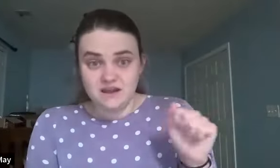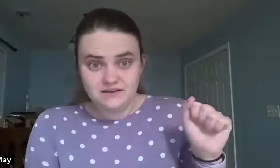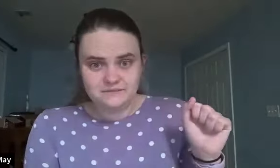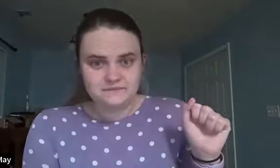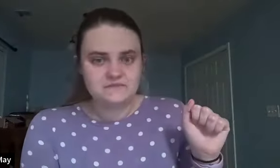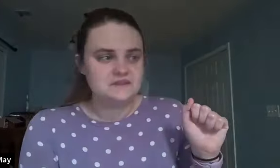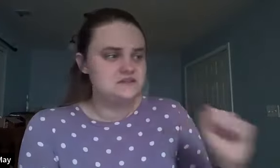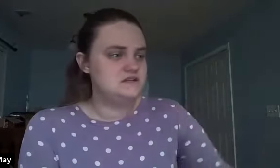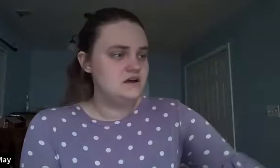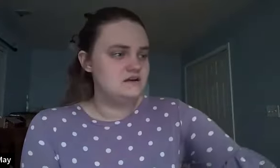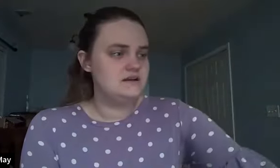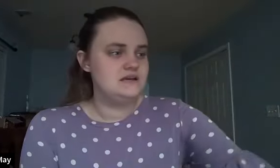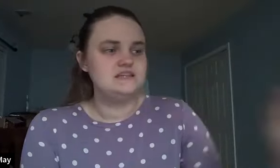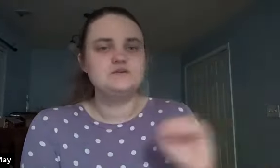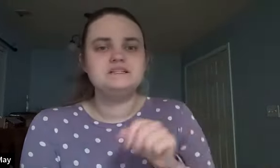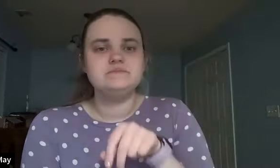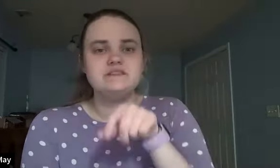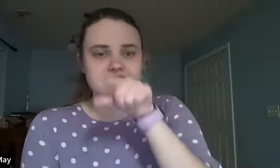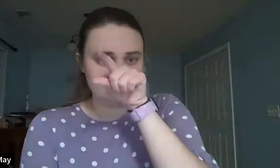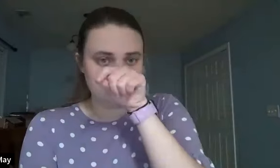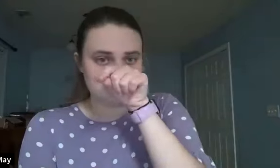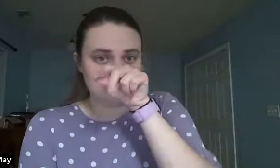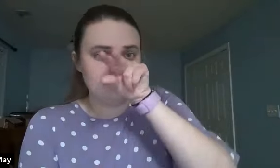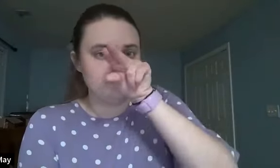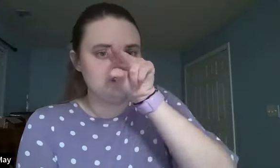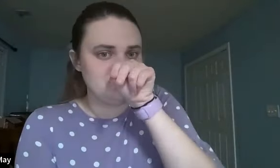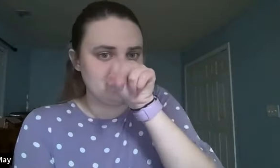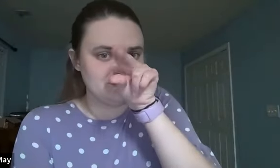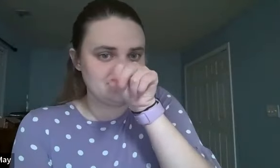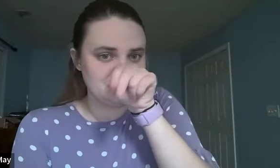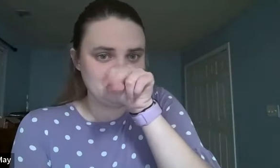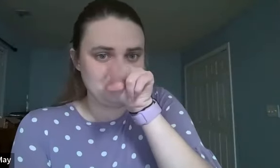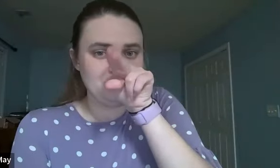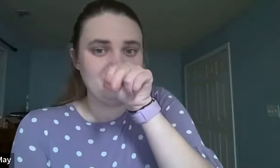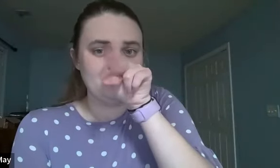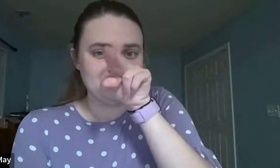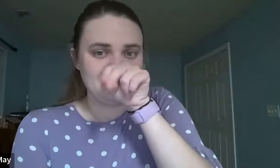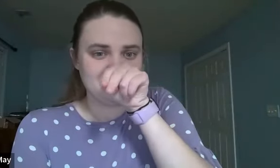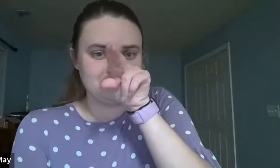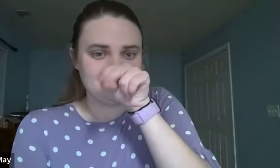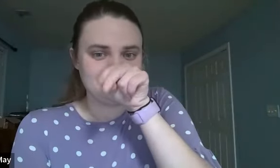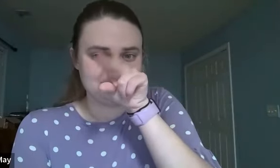duck. Duck is going to be the same thing as bird, but with 2 fingers. Duck.